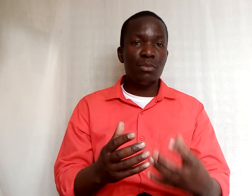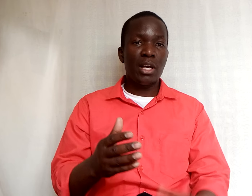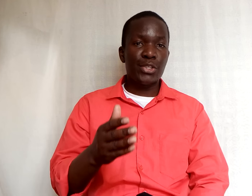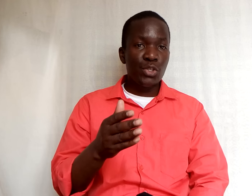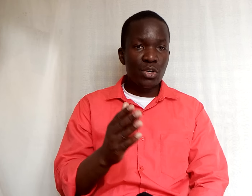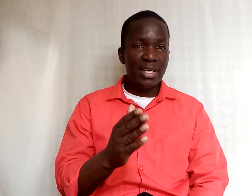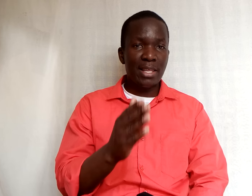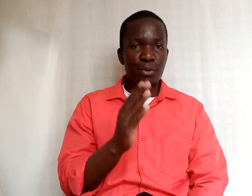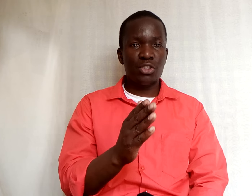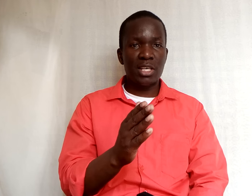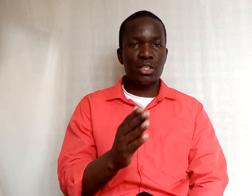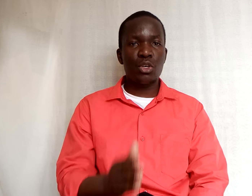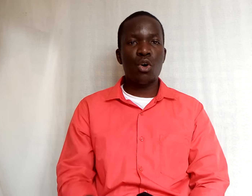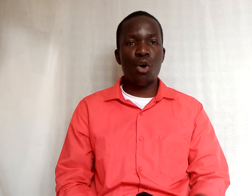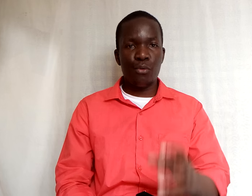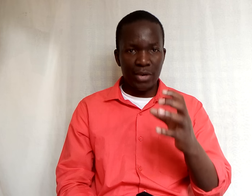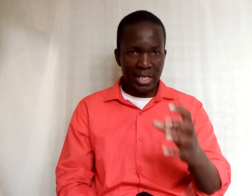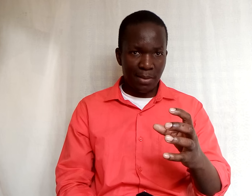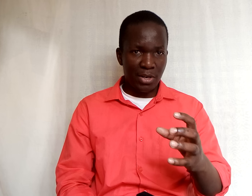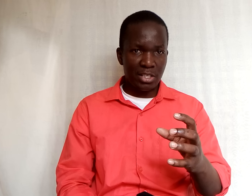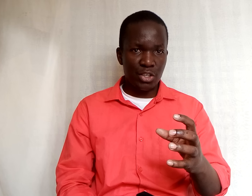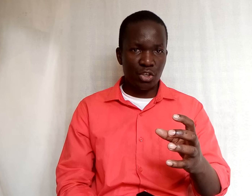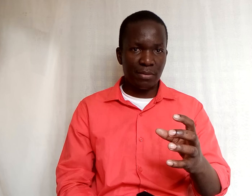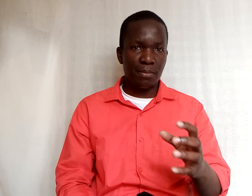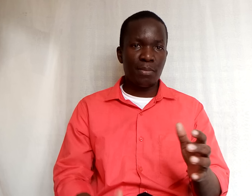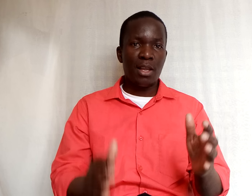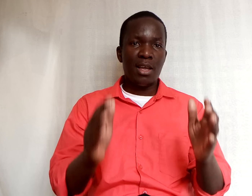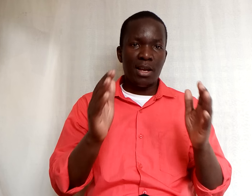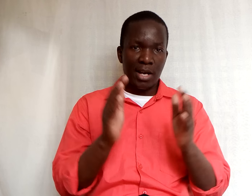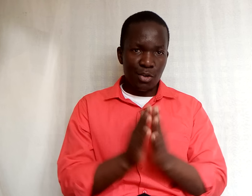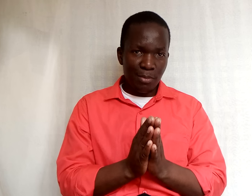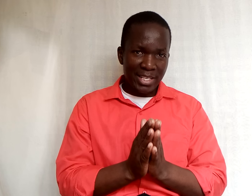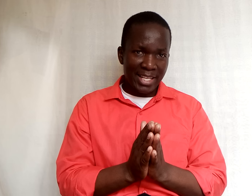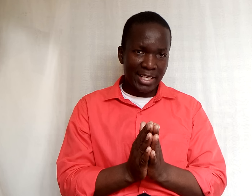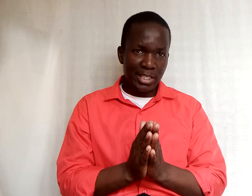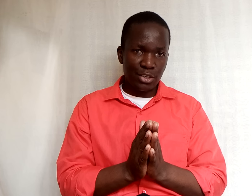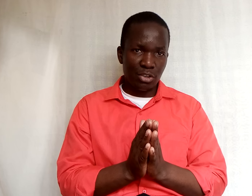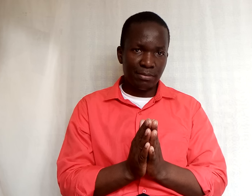during the process of interpretation. Can we meet in the next lesson?